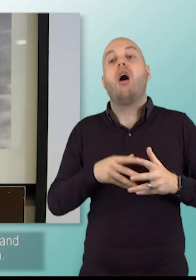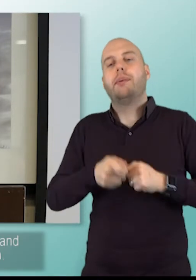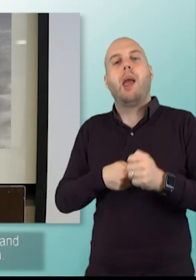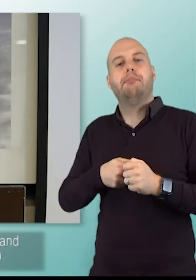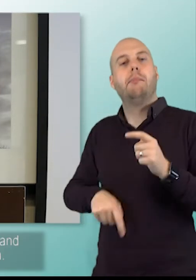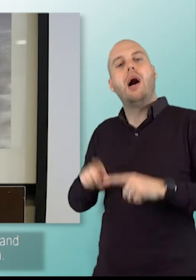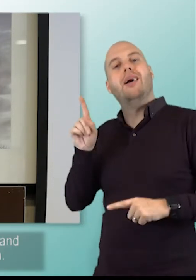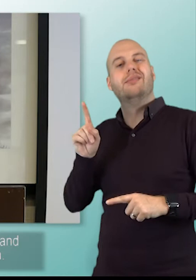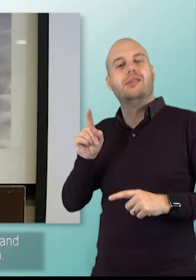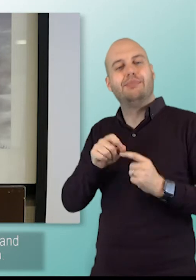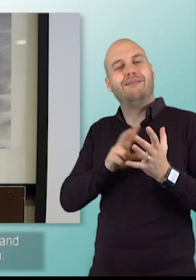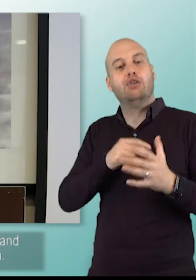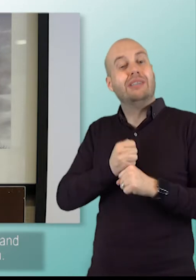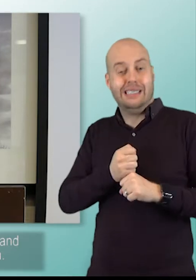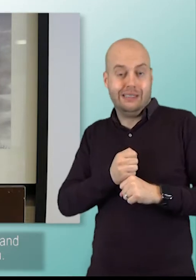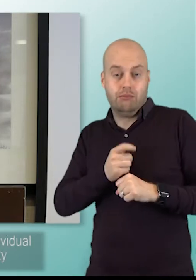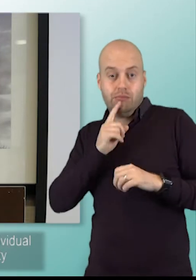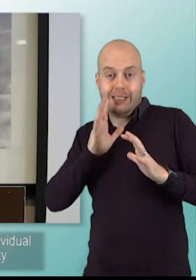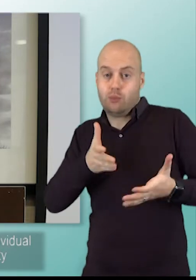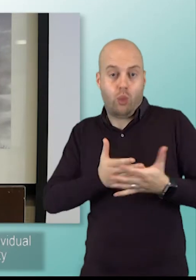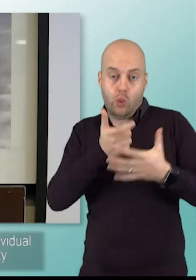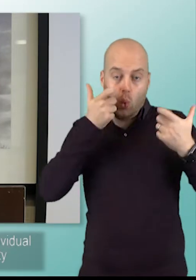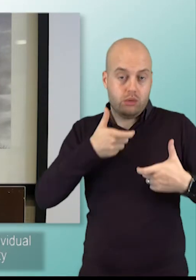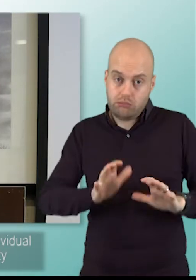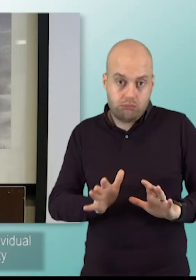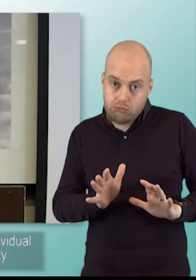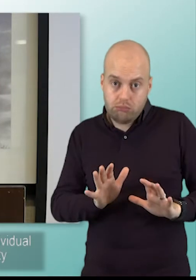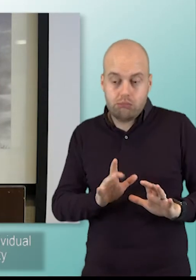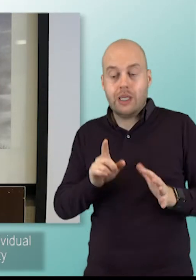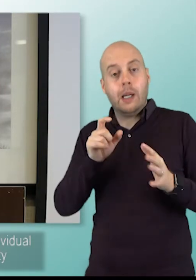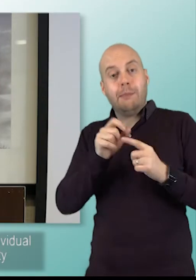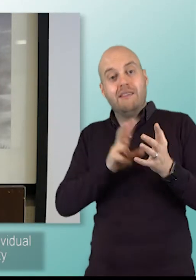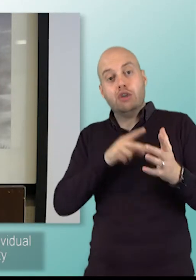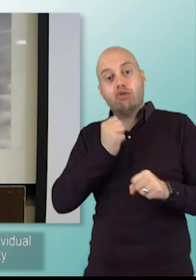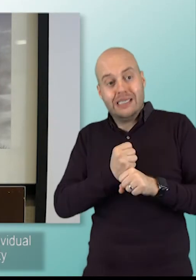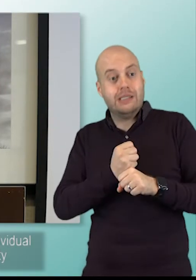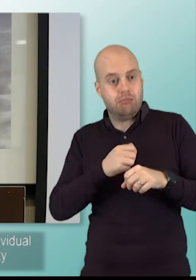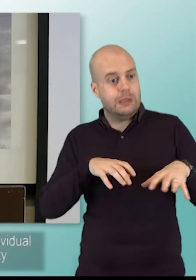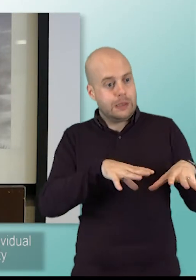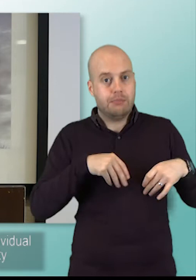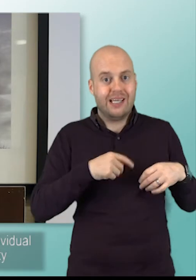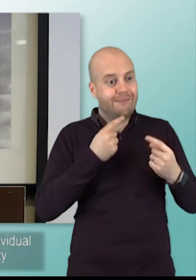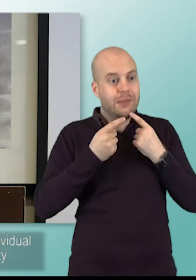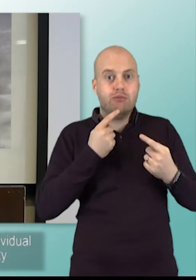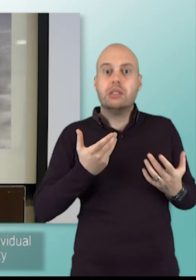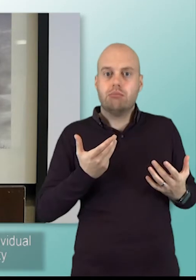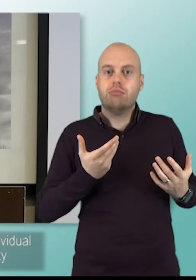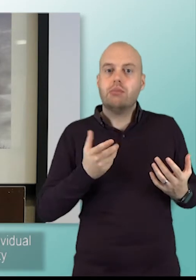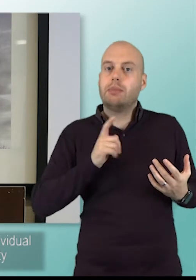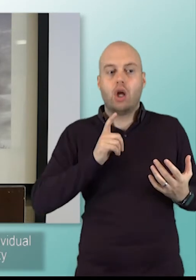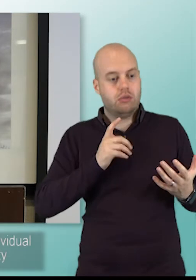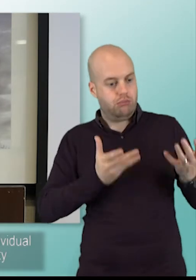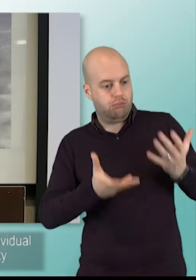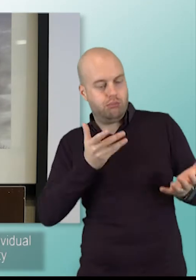barred list under the PVG system. The PVG system is working on the basis that the individual is going to be barred